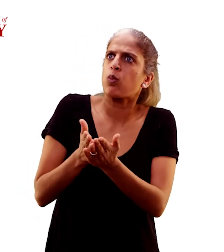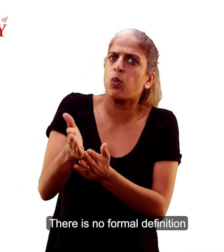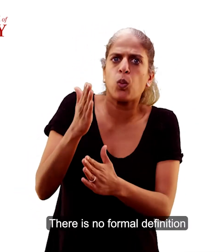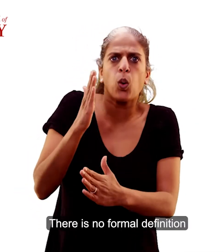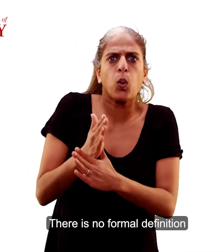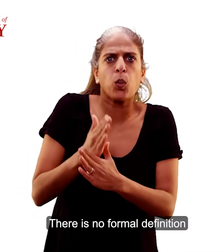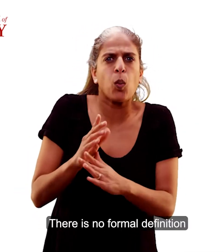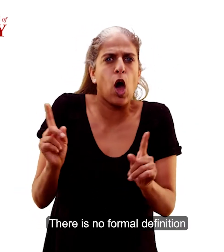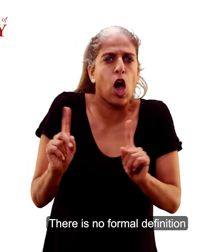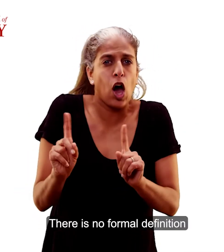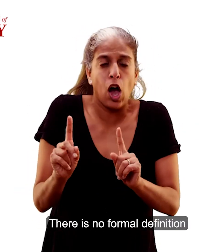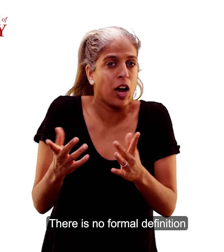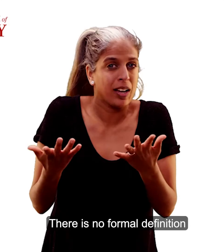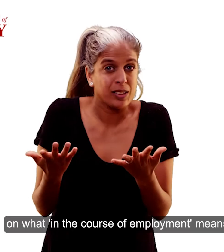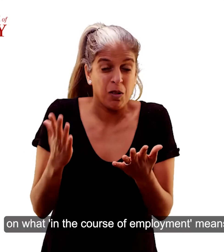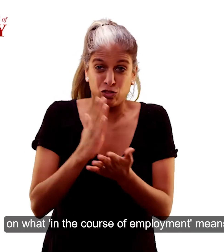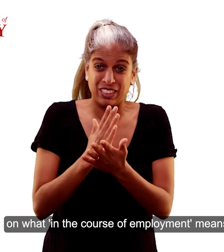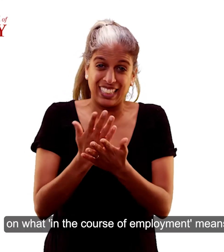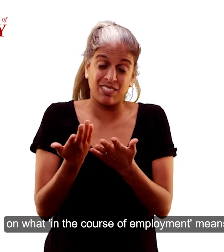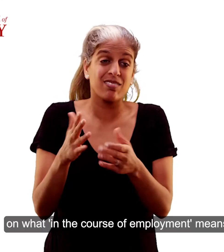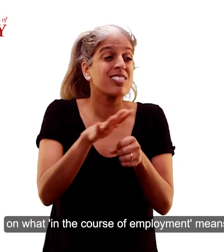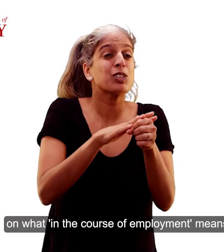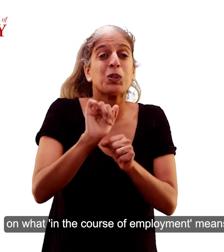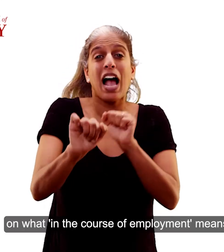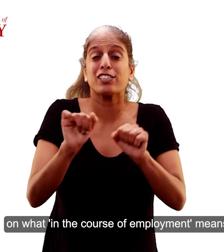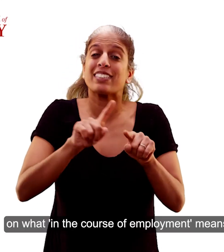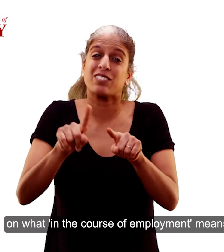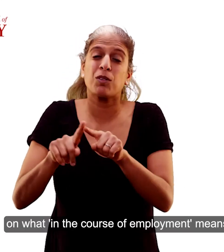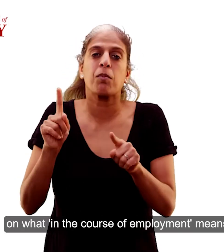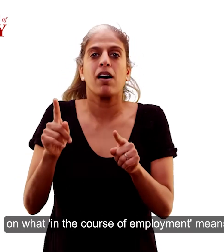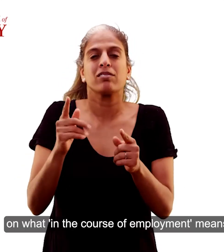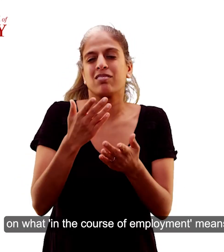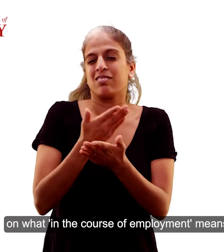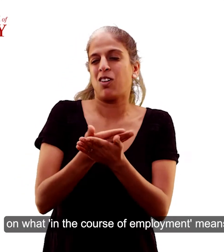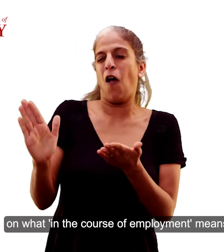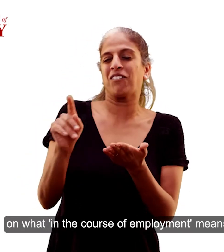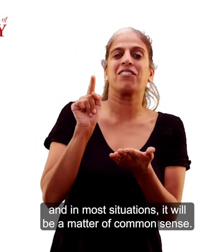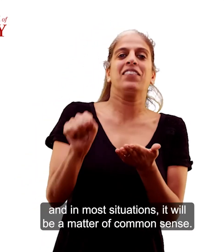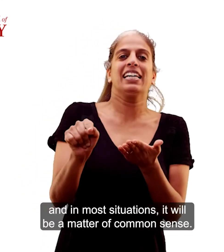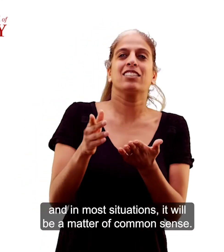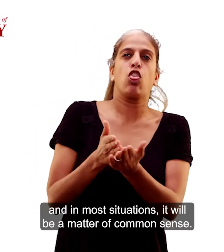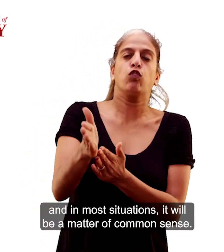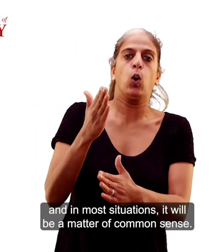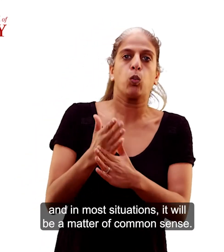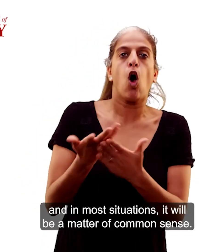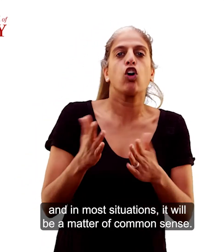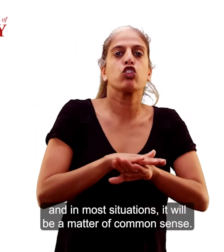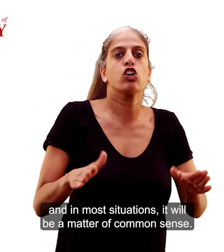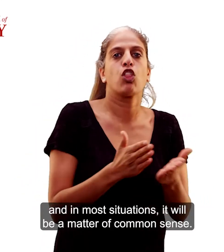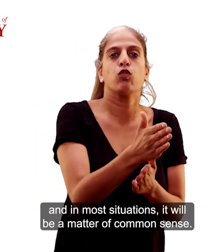There is no formal definition on what "in the course of employment" means, and in most situations it will be a matter